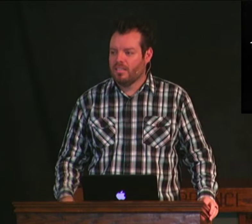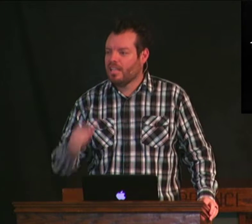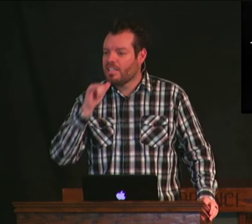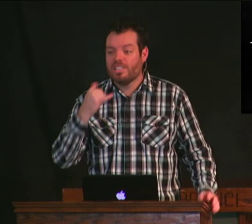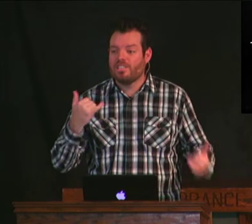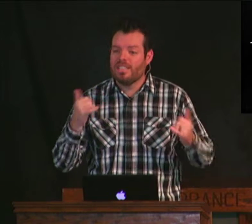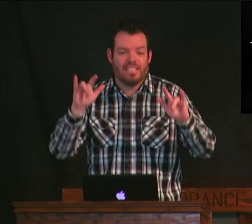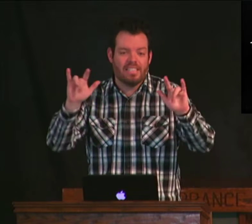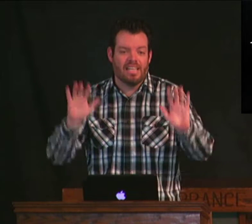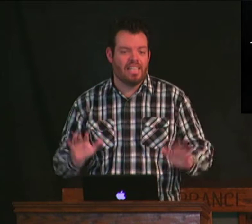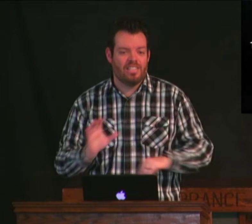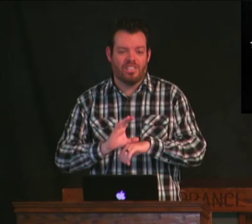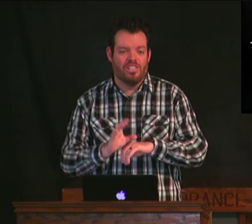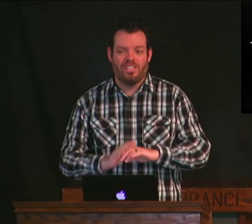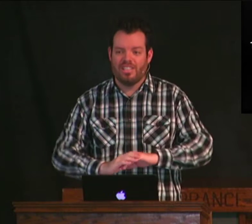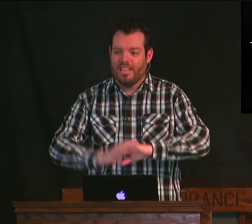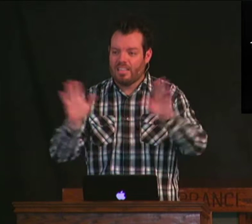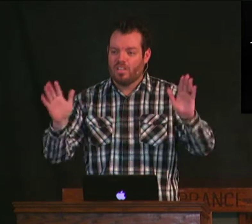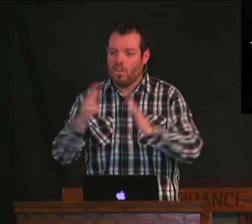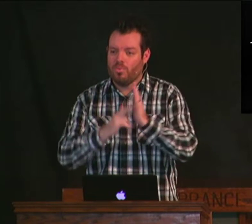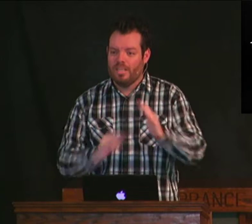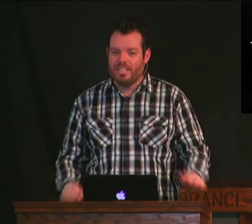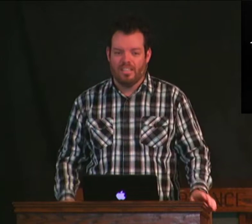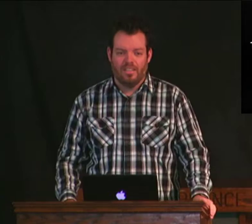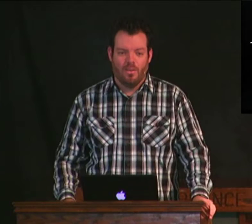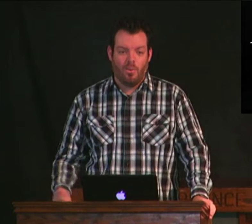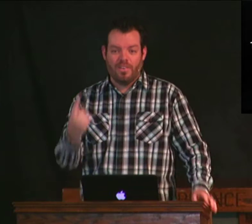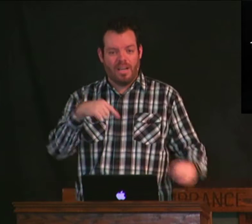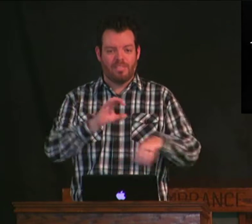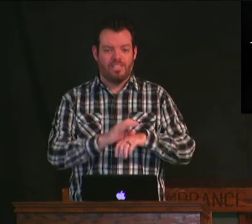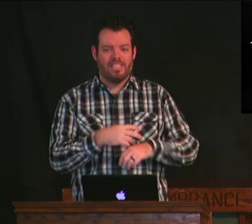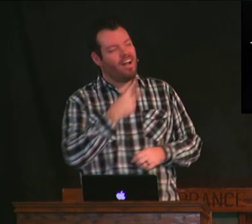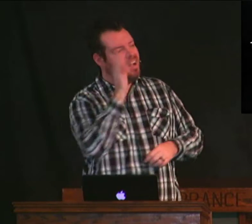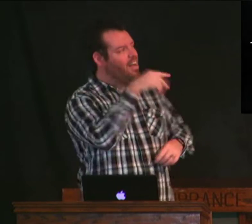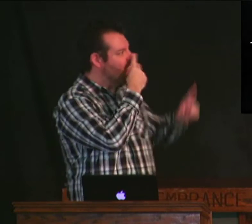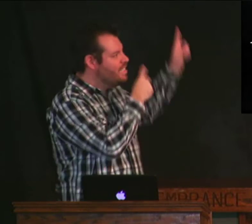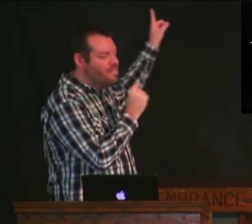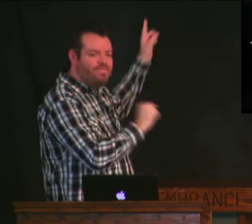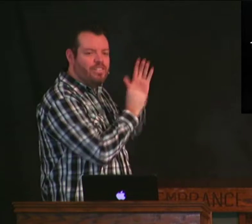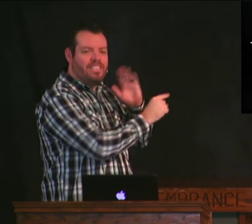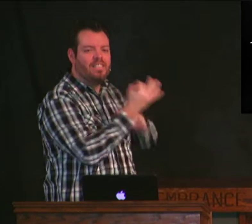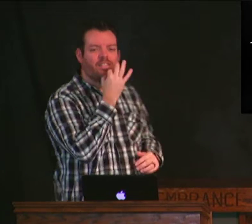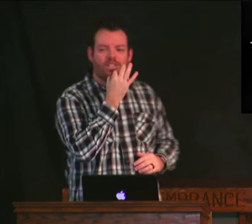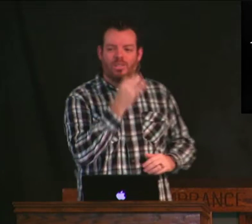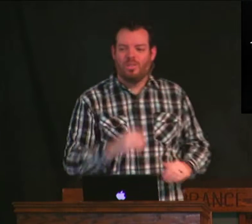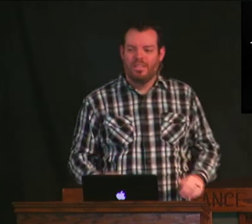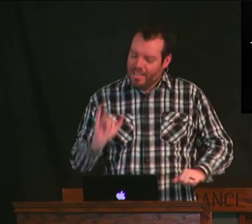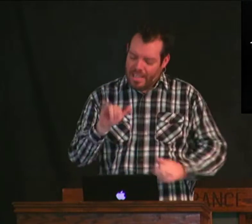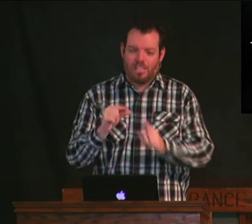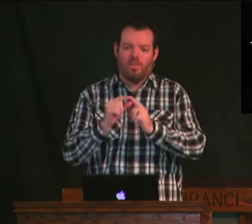Not just Sunday church, that's all you read it. Or if you come to church, say, oh, I'll see some verses up there soon. That's the word